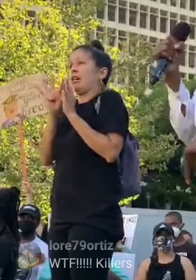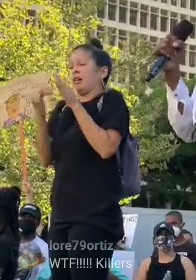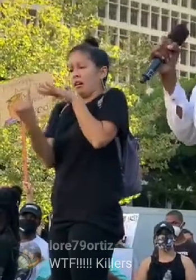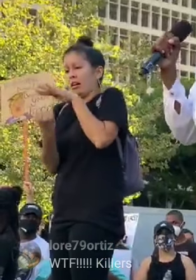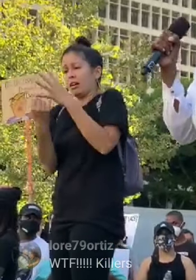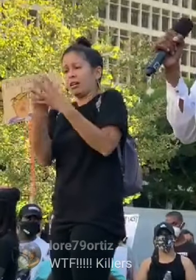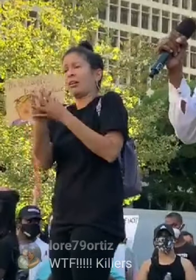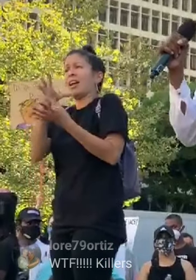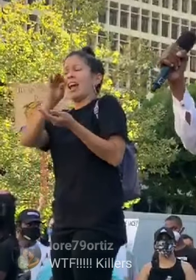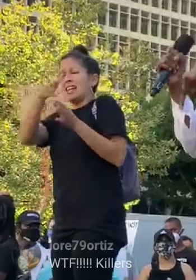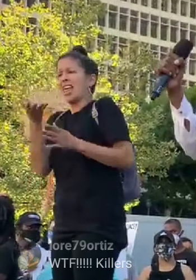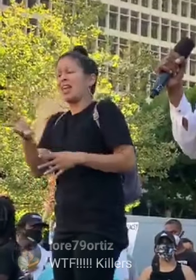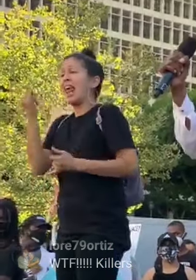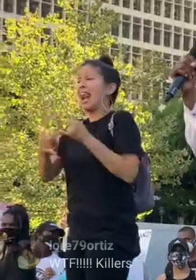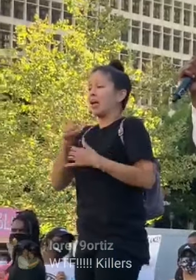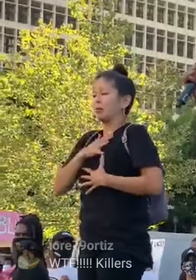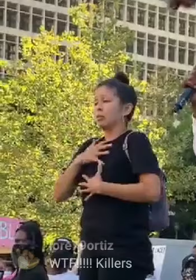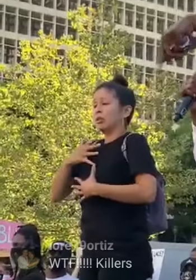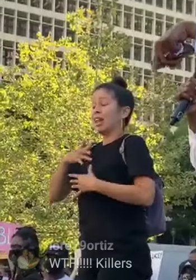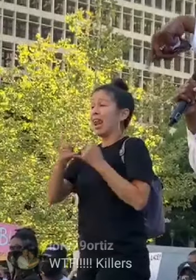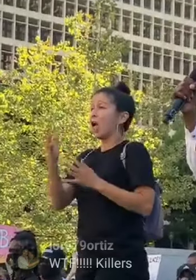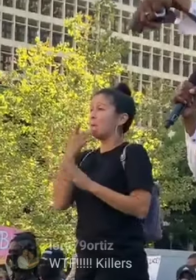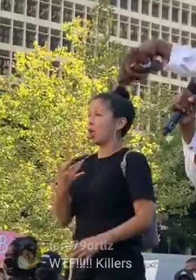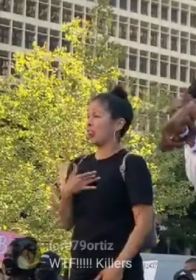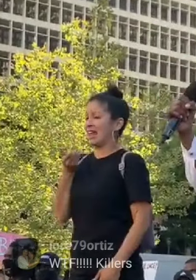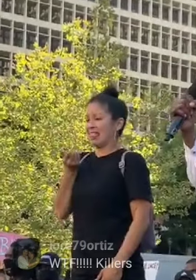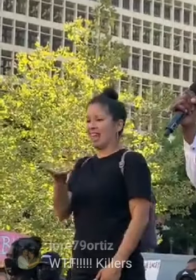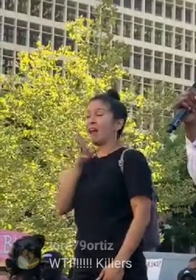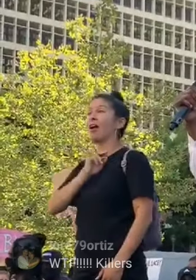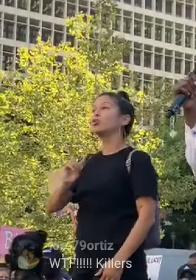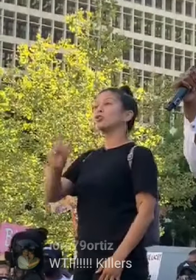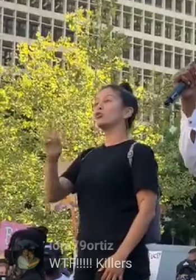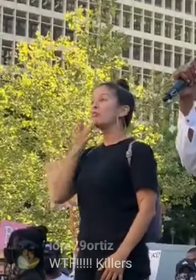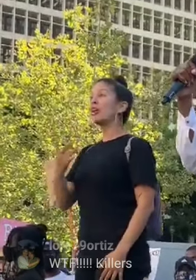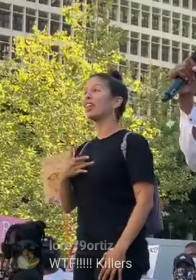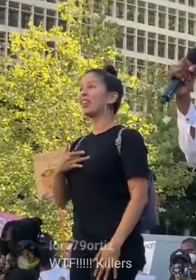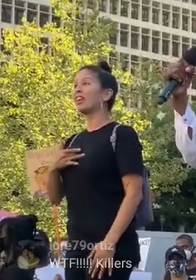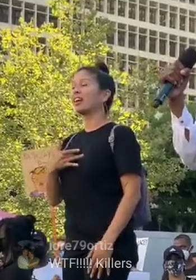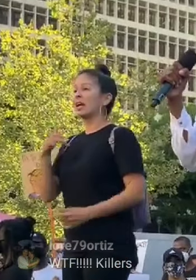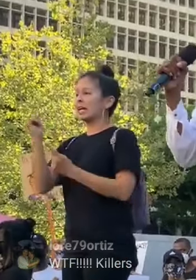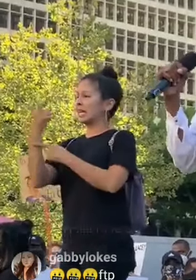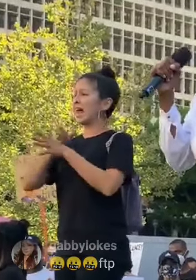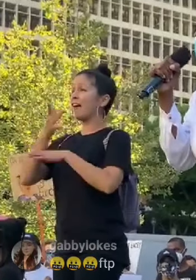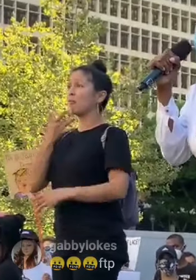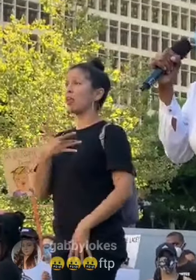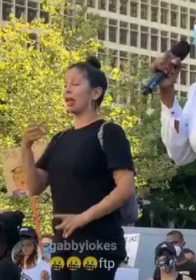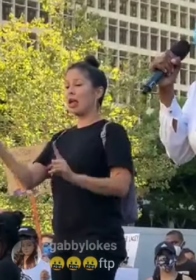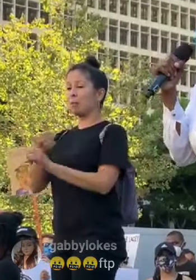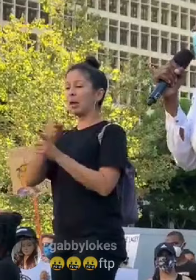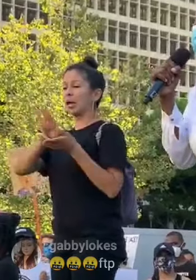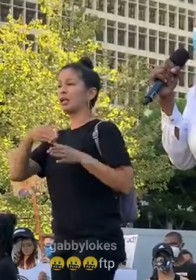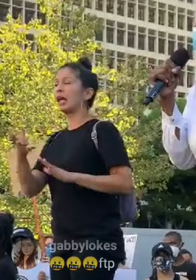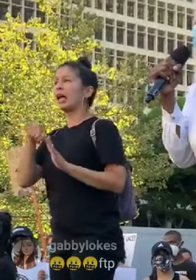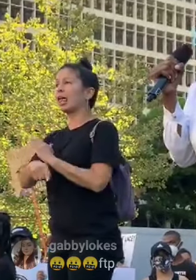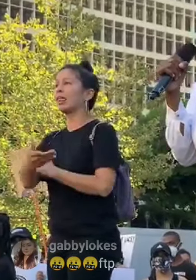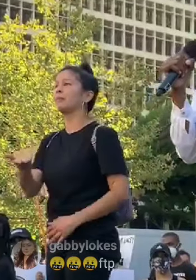in. He spent his last birthday in the cell, turned 22 in there, and then 10 days later, they beat him to